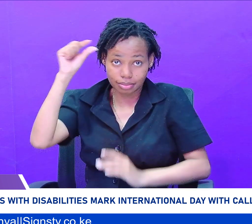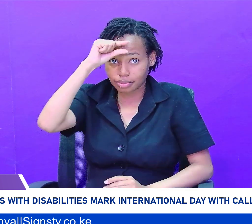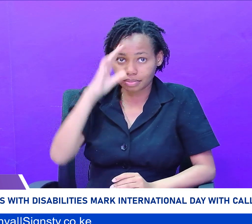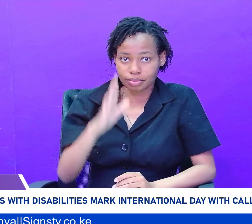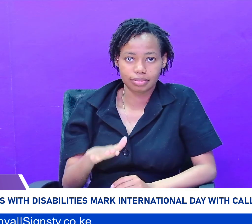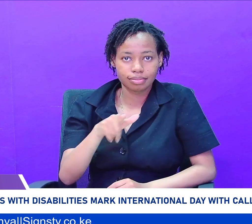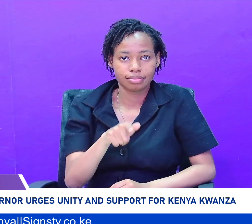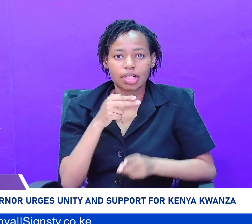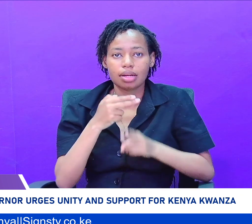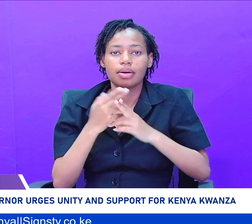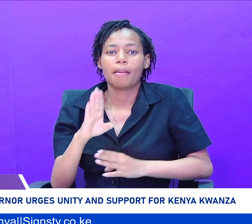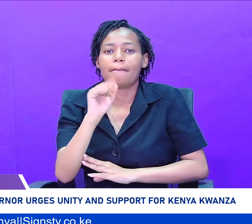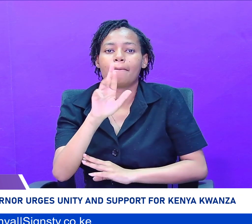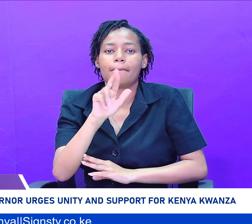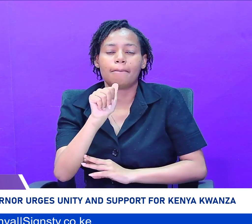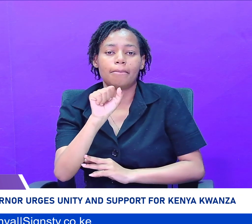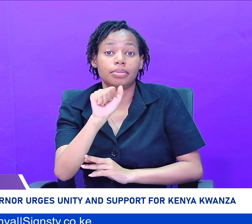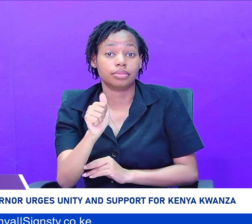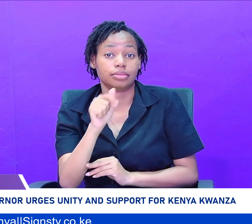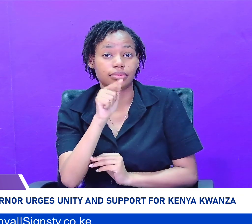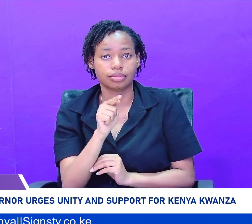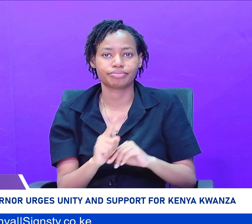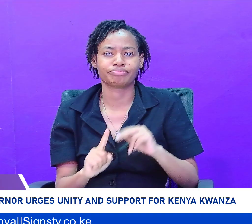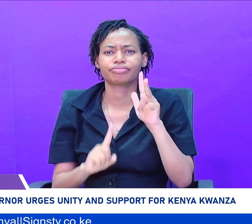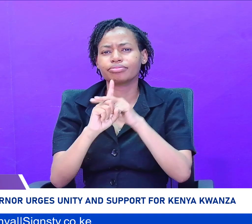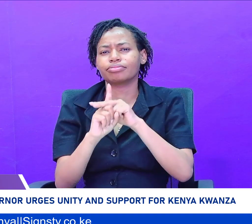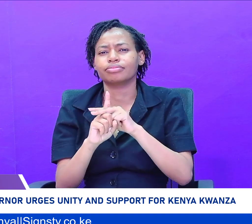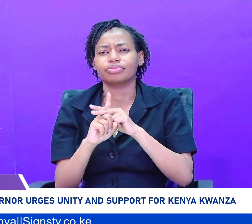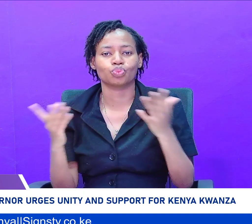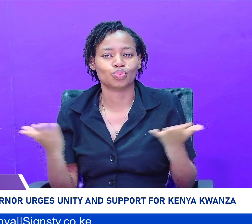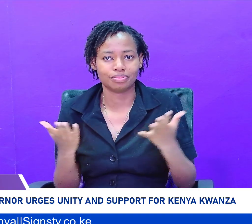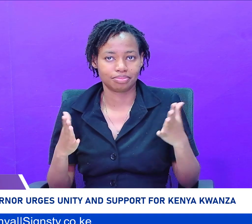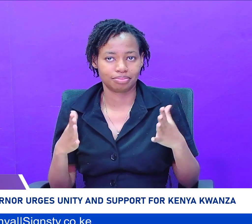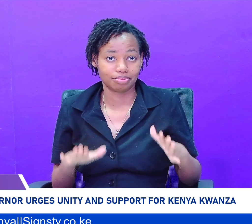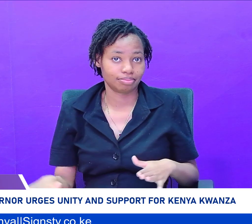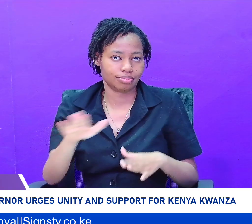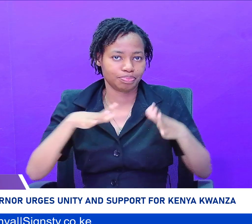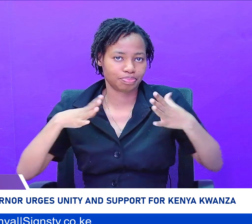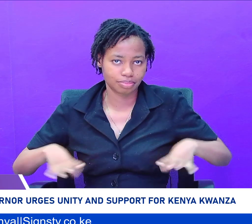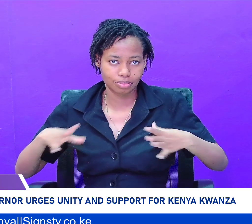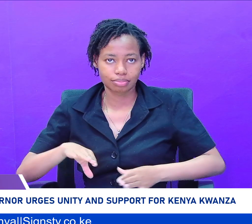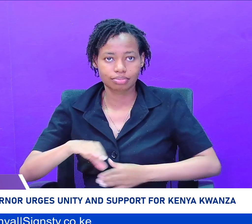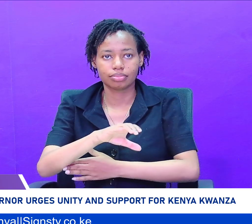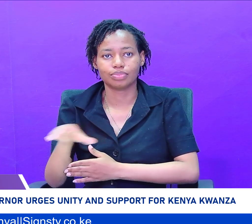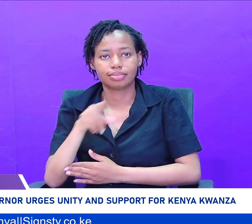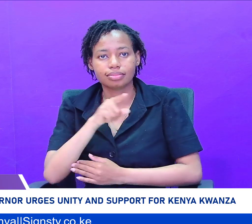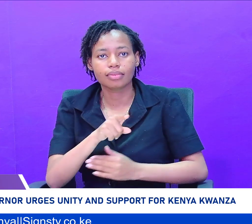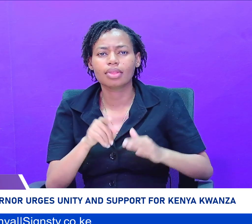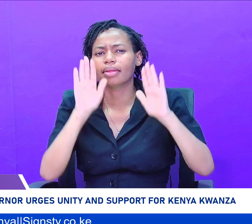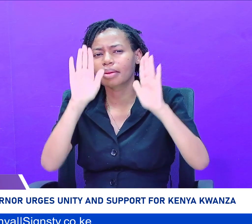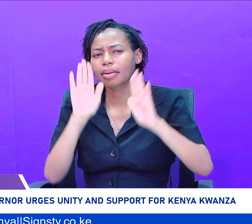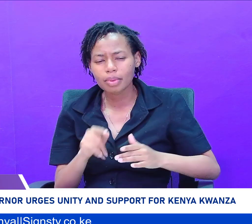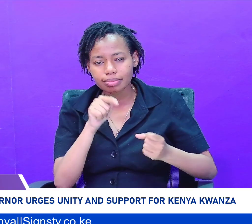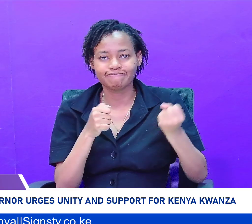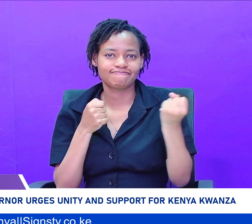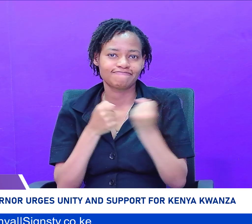On to our other news. Kakamega Governor Fernandez Barasa has appealed to residents of the